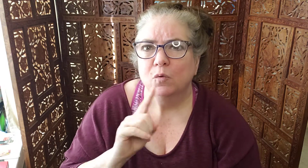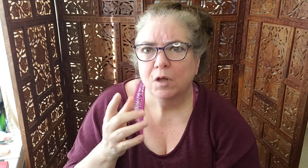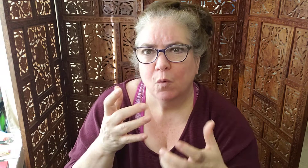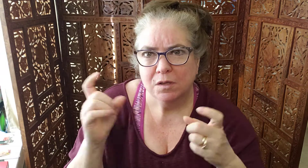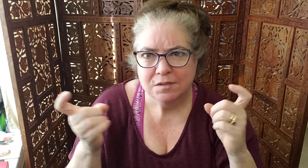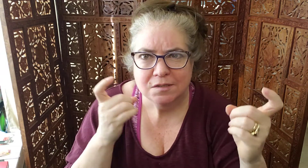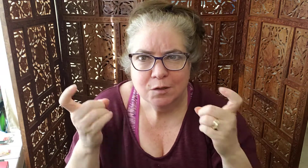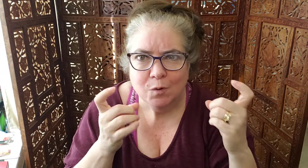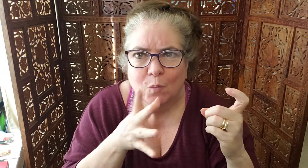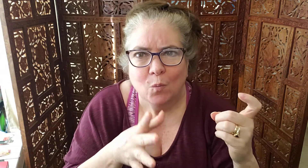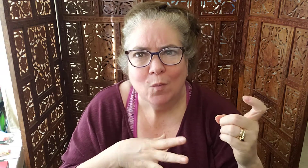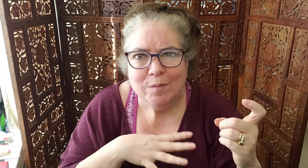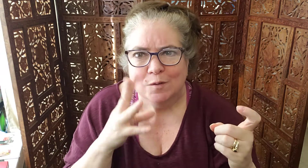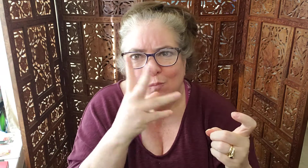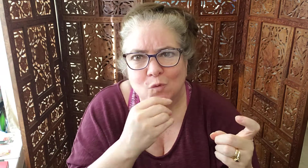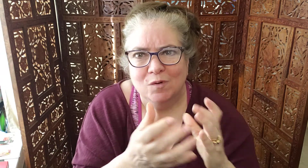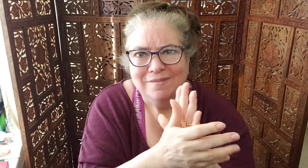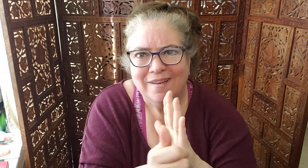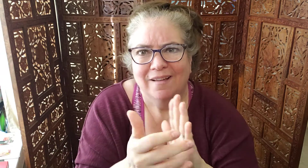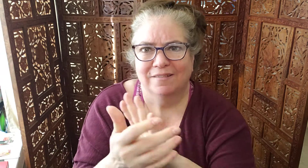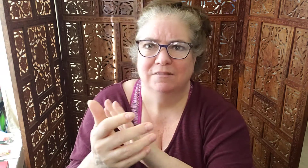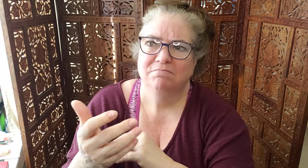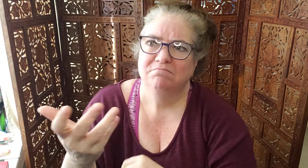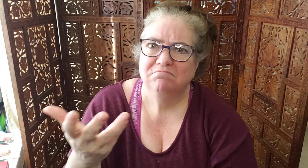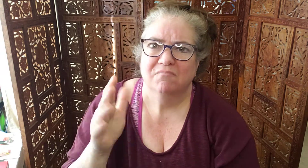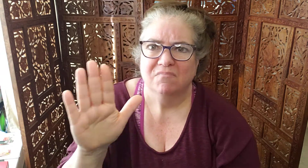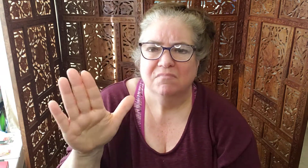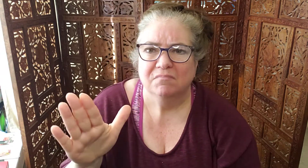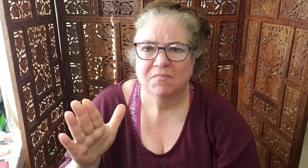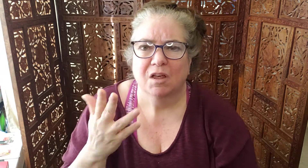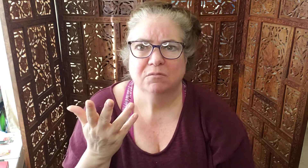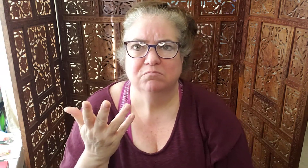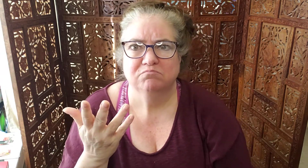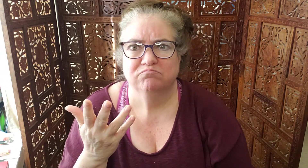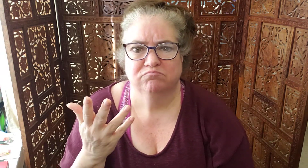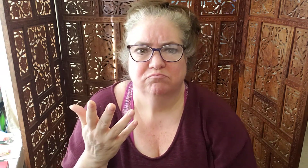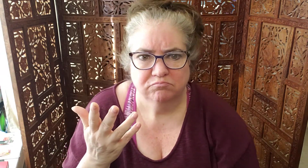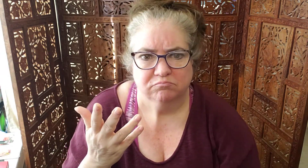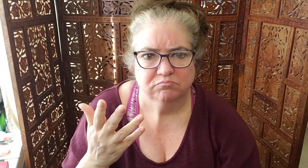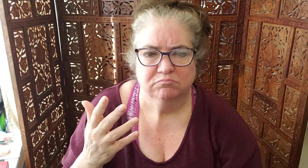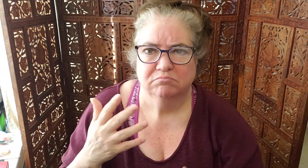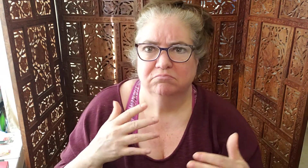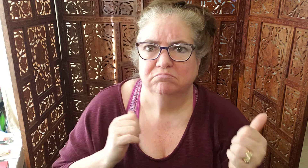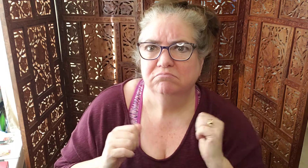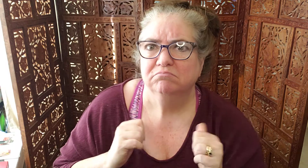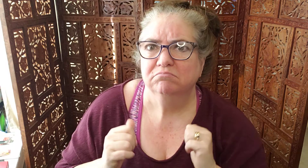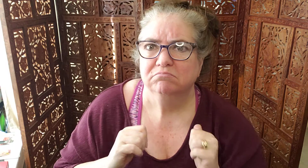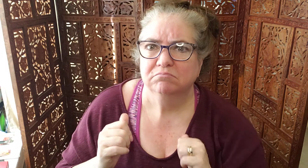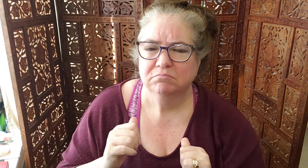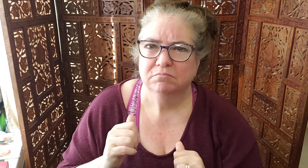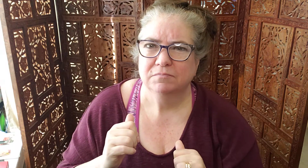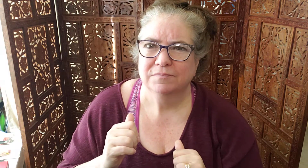and skills. And you can't really argue with the amount of work he provided. Bottom